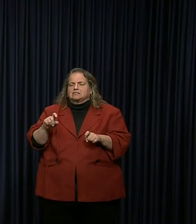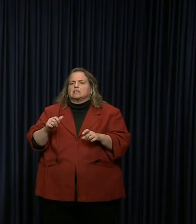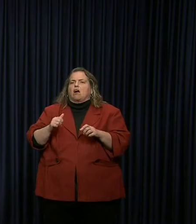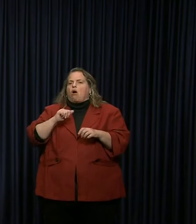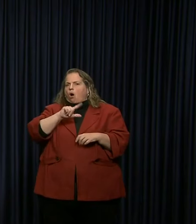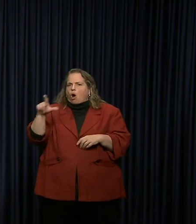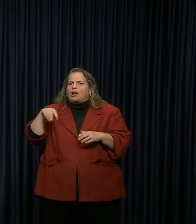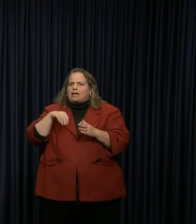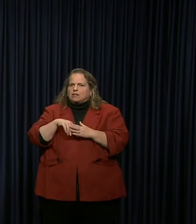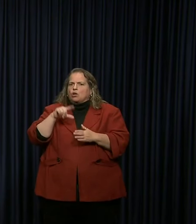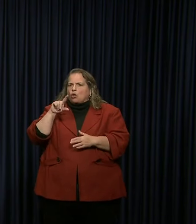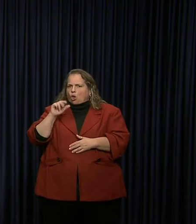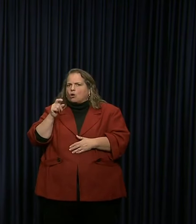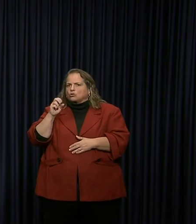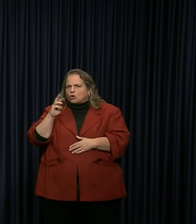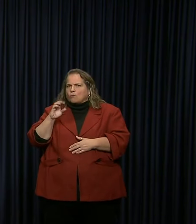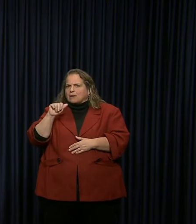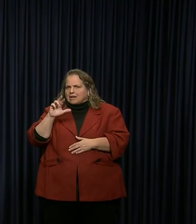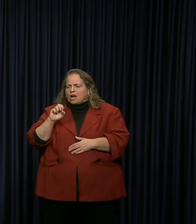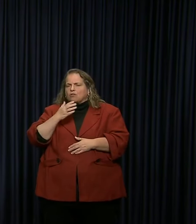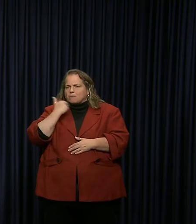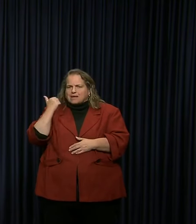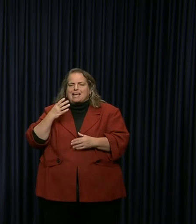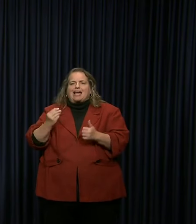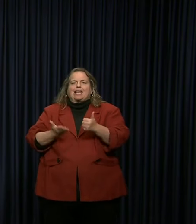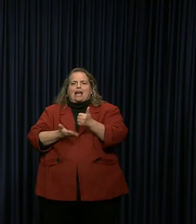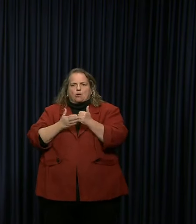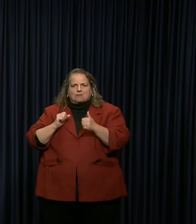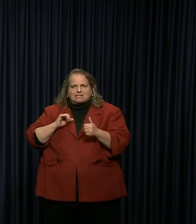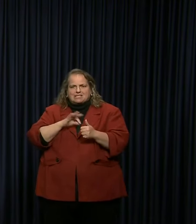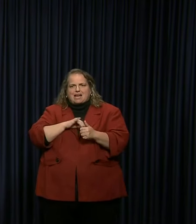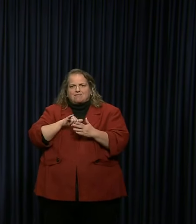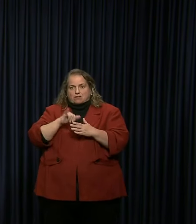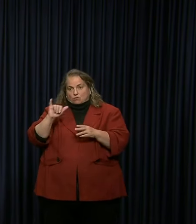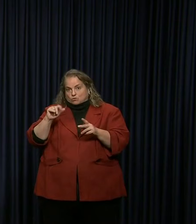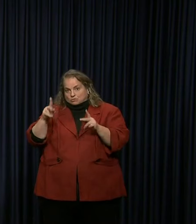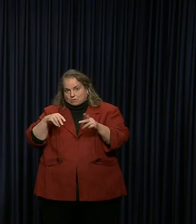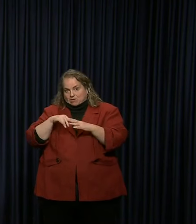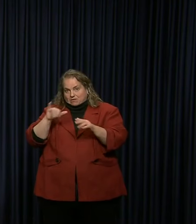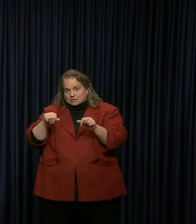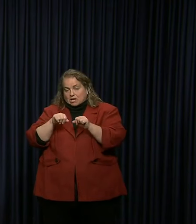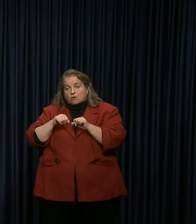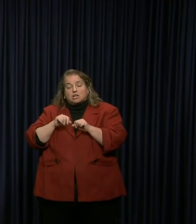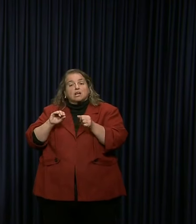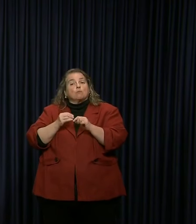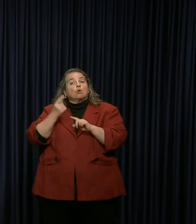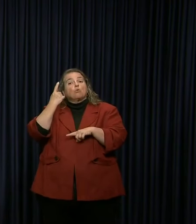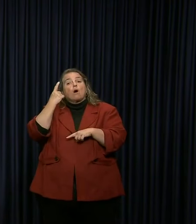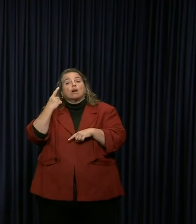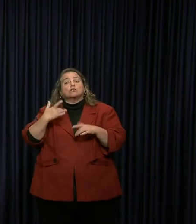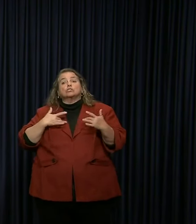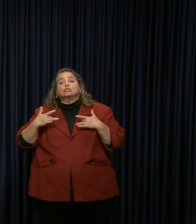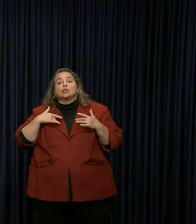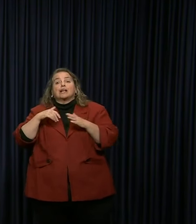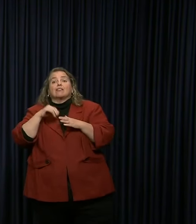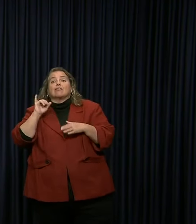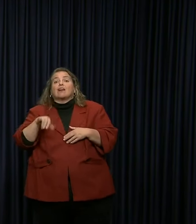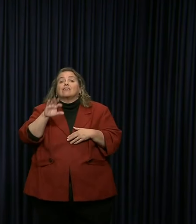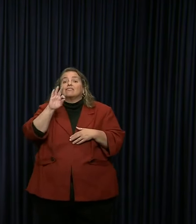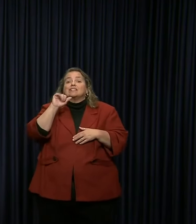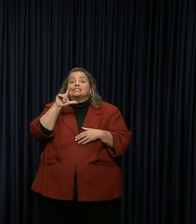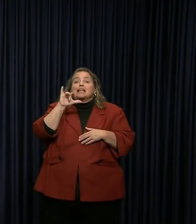more, and we're looking at ways where we can help the staff, too, of these facilities. So your number one concern in these facilities